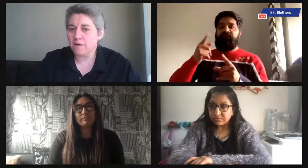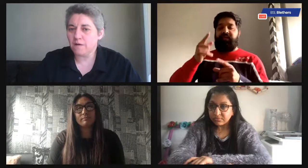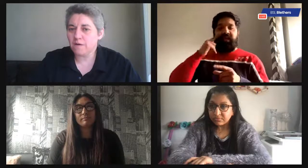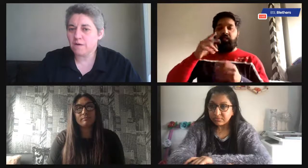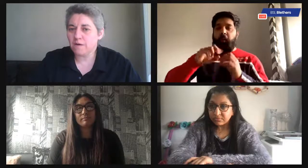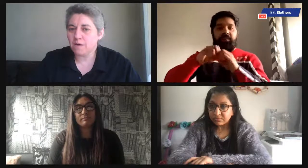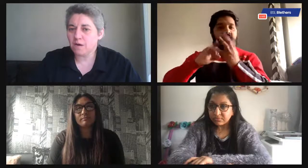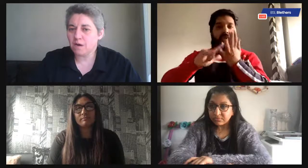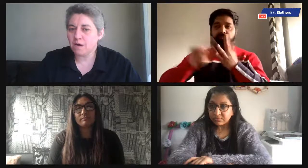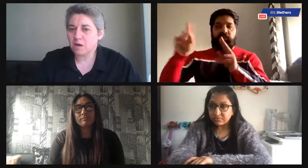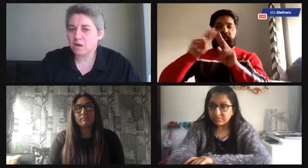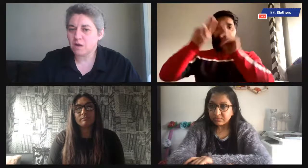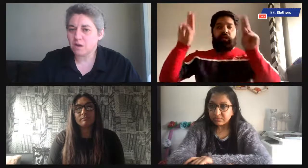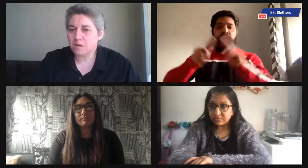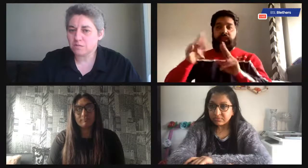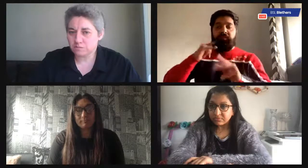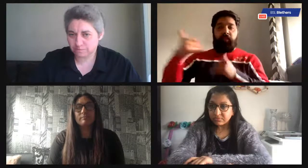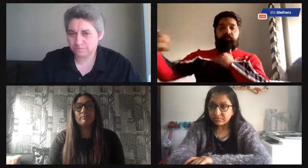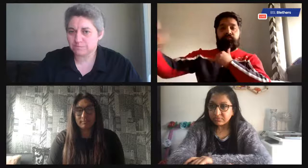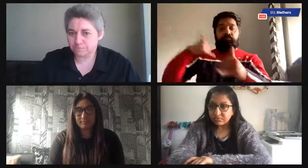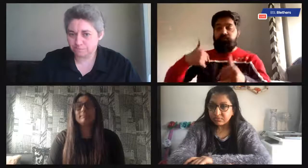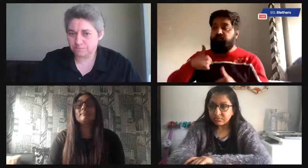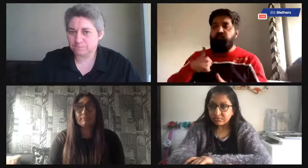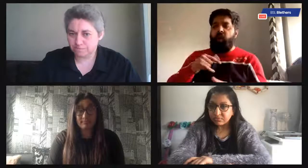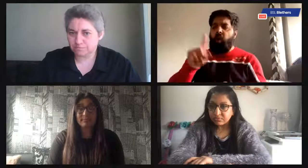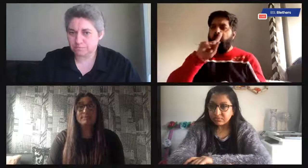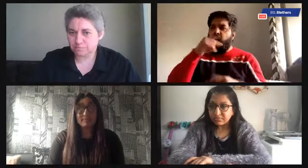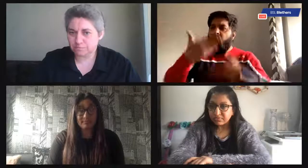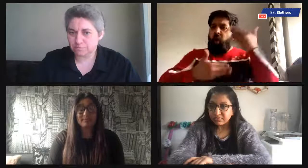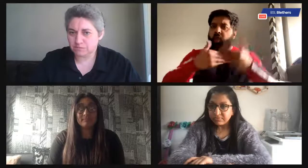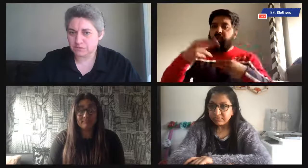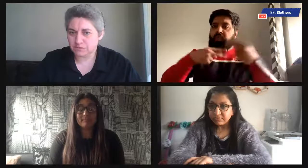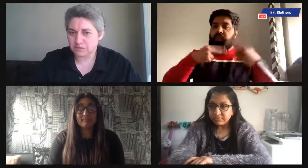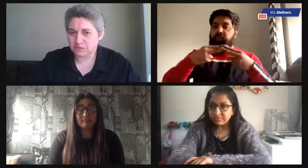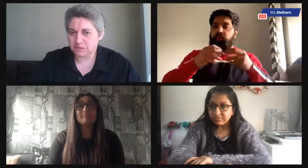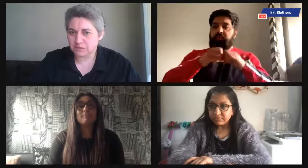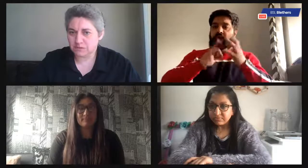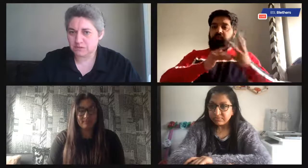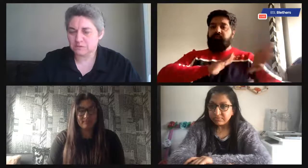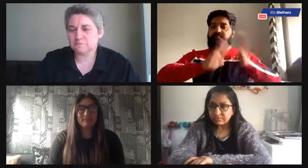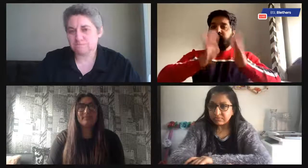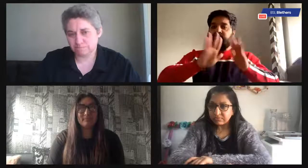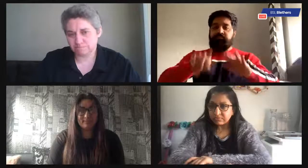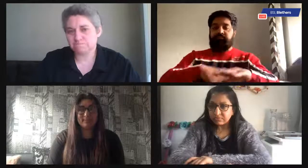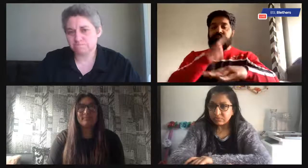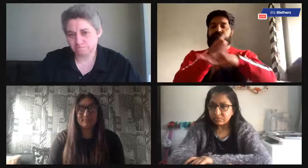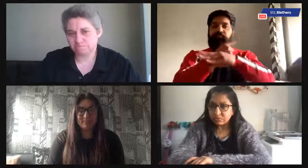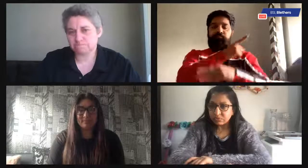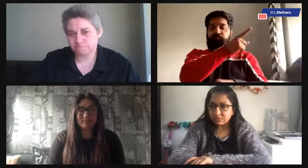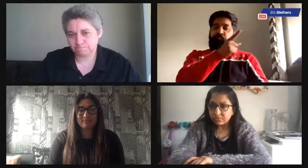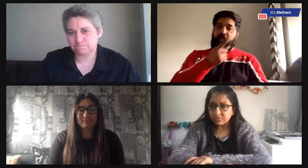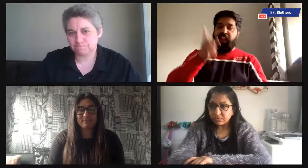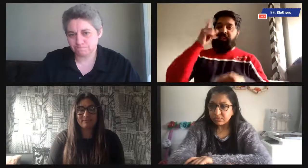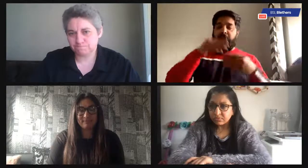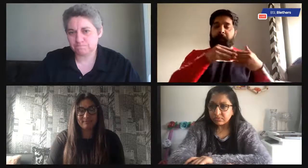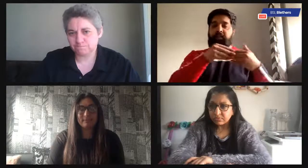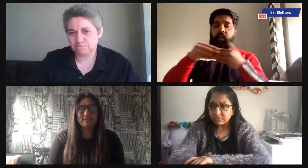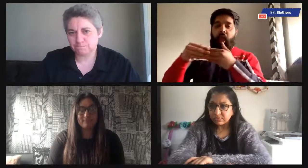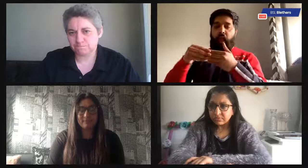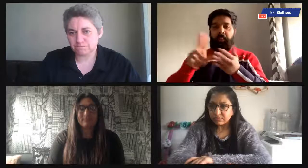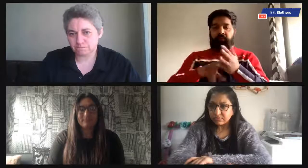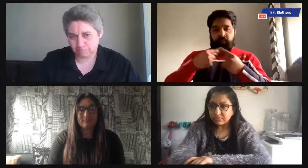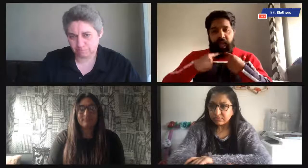what Tasnim's saying, what we would do is if we had a deaf person for another